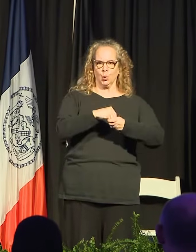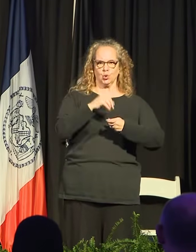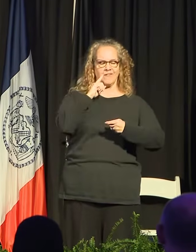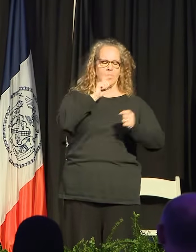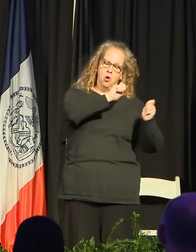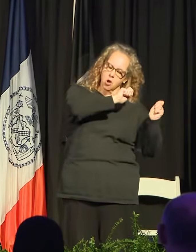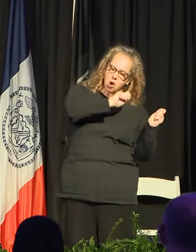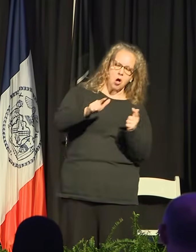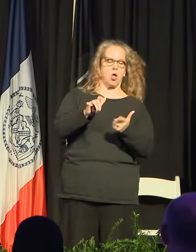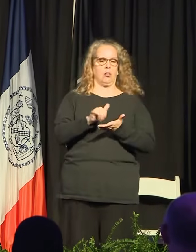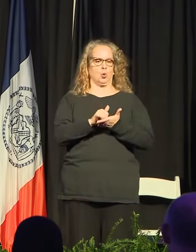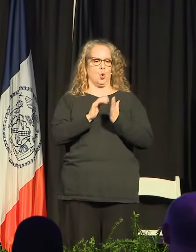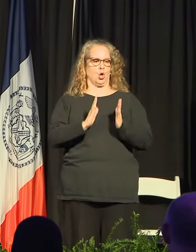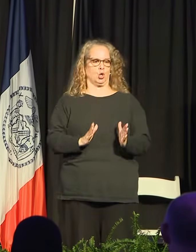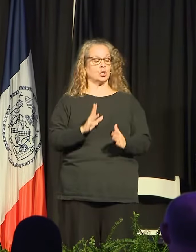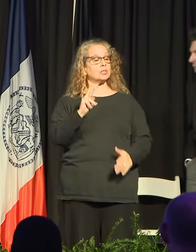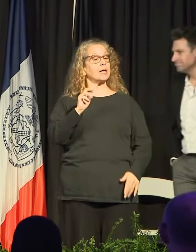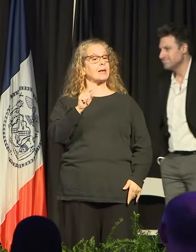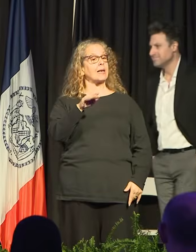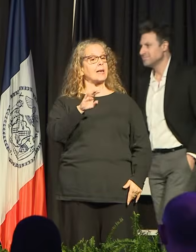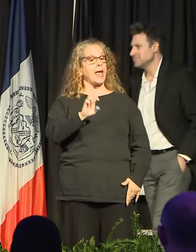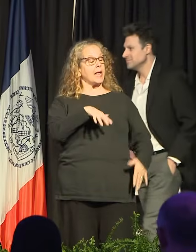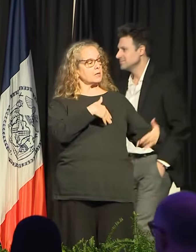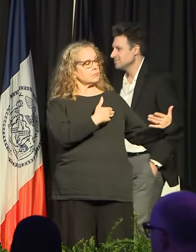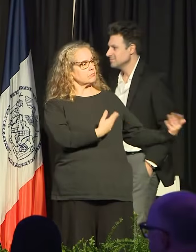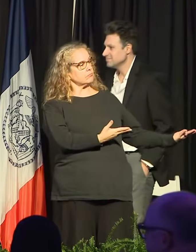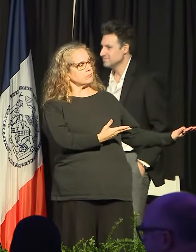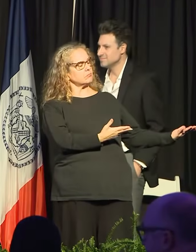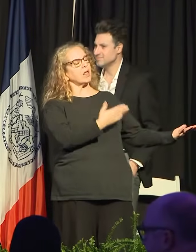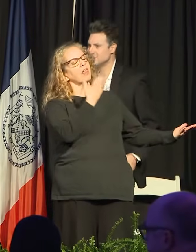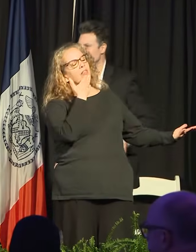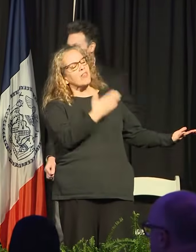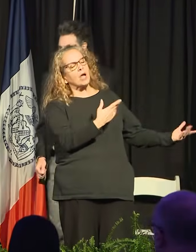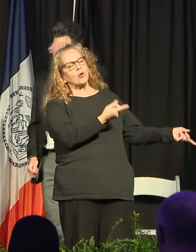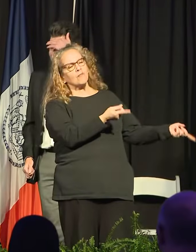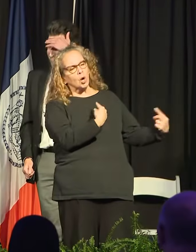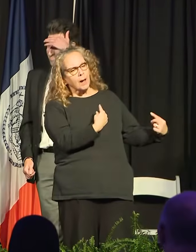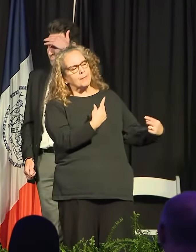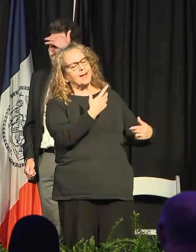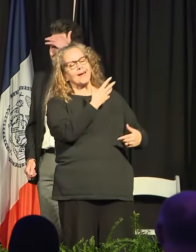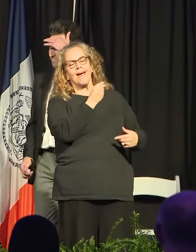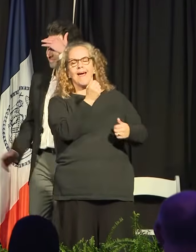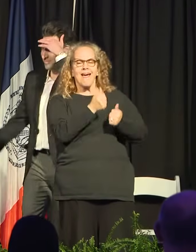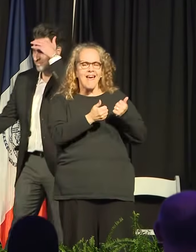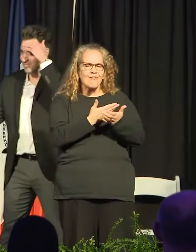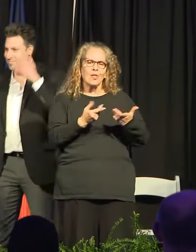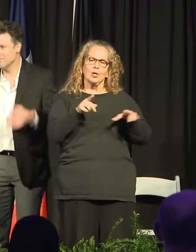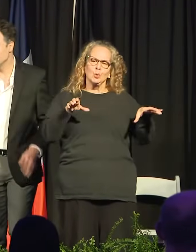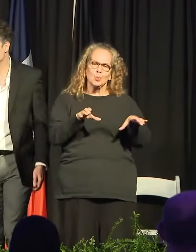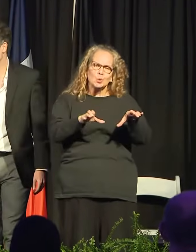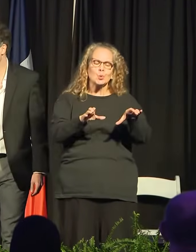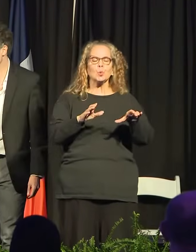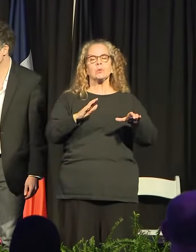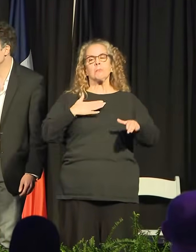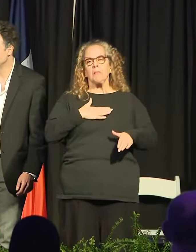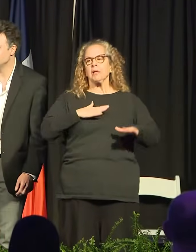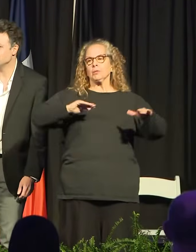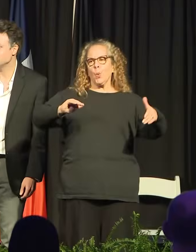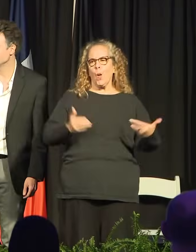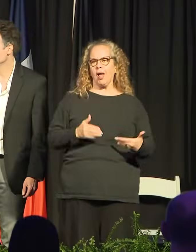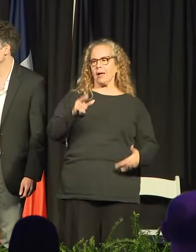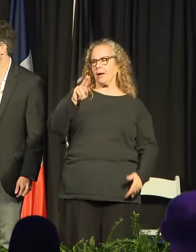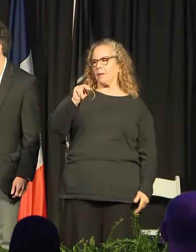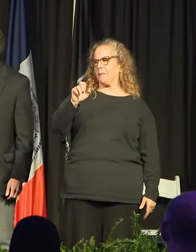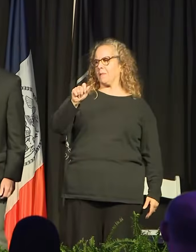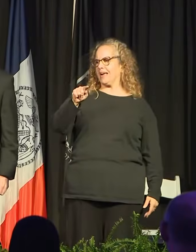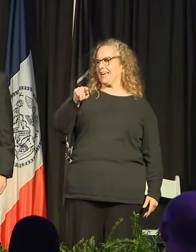New Yorkers. Nate, thank you for being here and all that you do. Please join me in welcoming Nate Sherfinsky. Thank